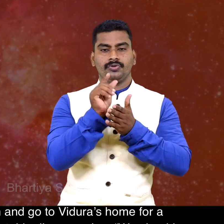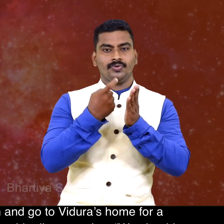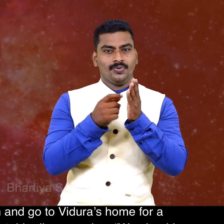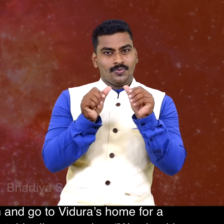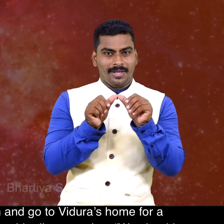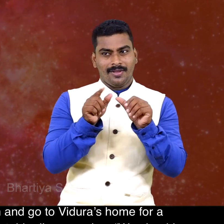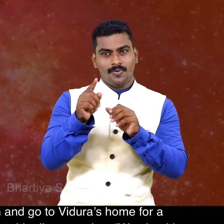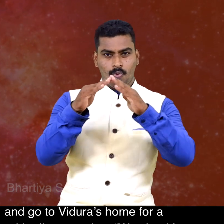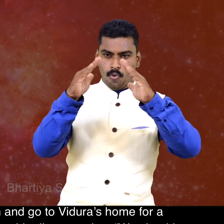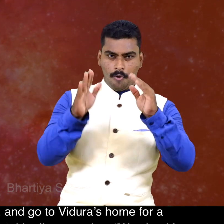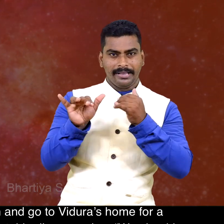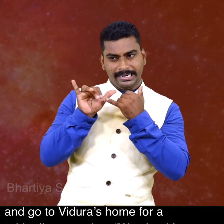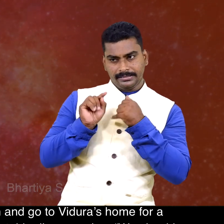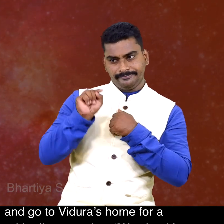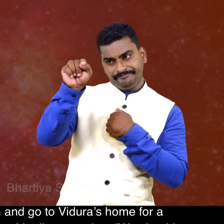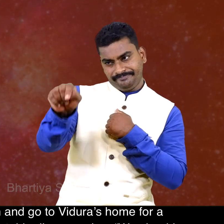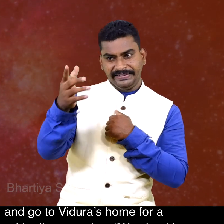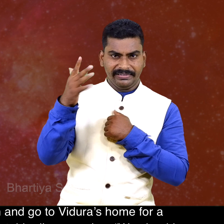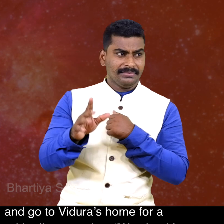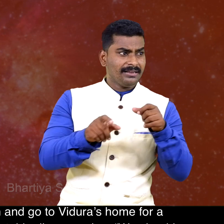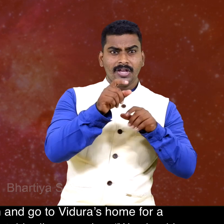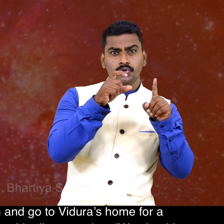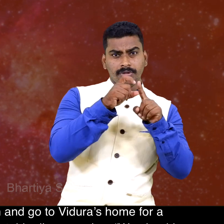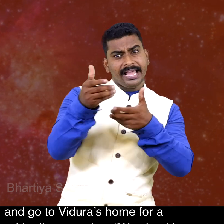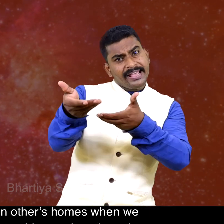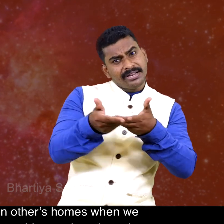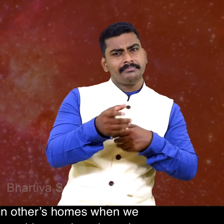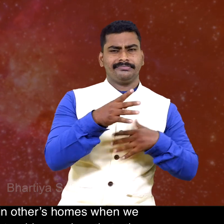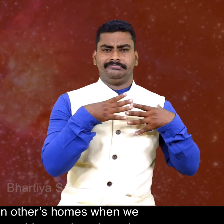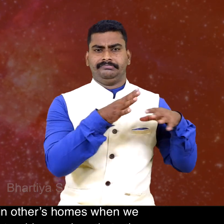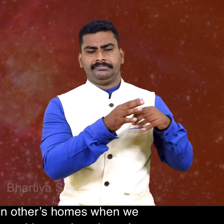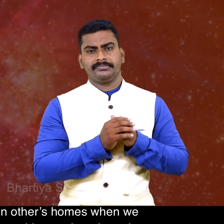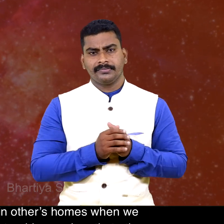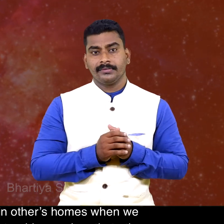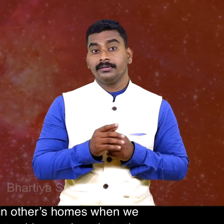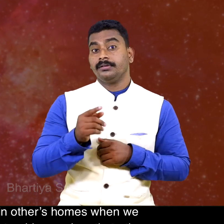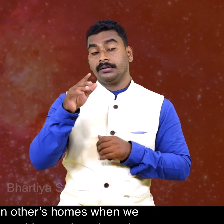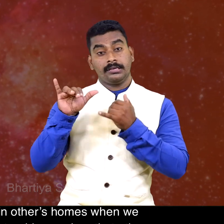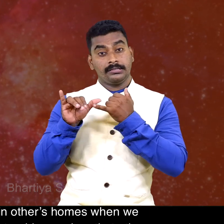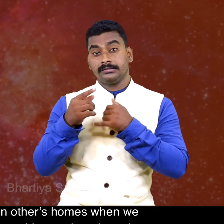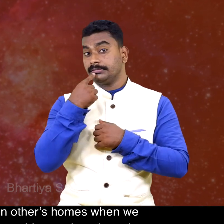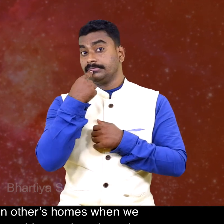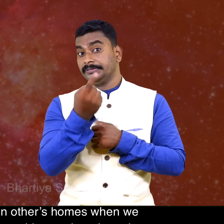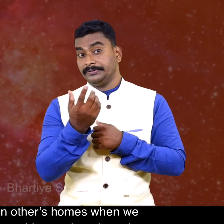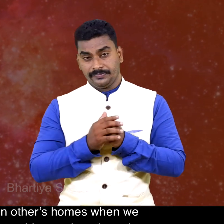vegetable dinner, saying, "We should eat in others' homes when we are in